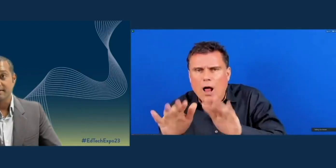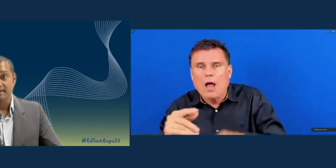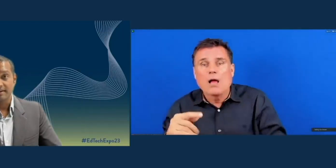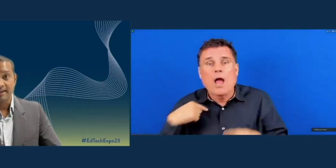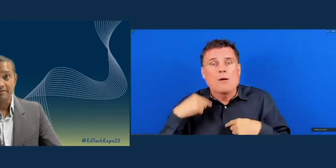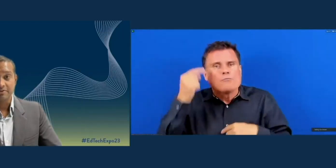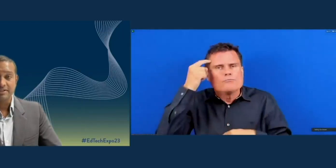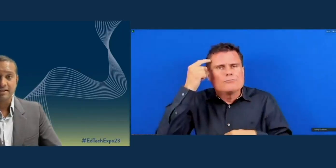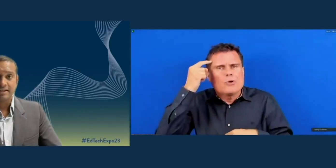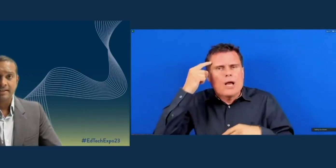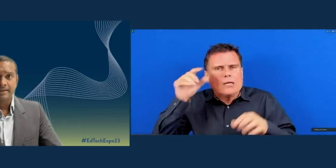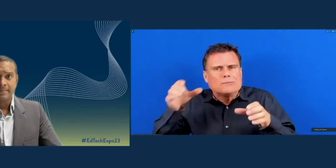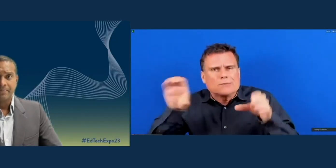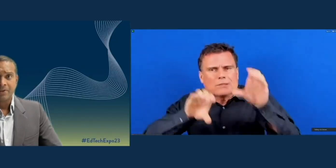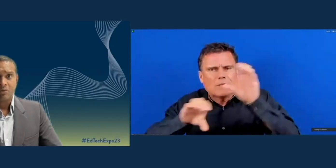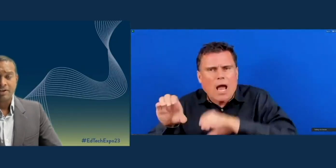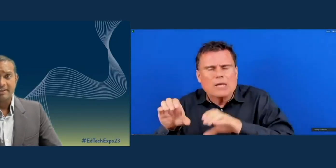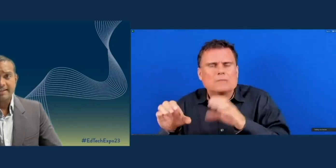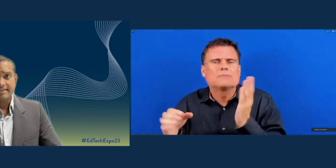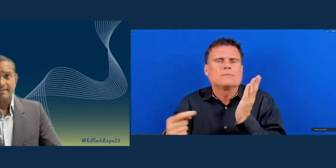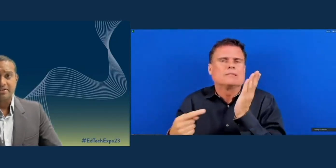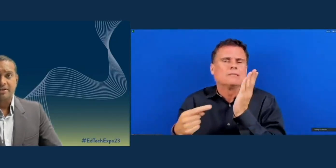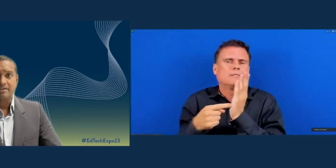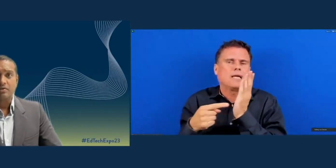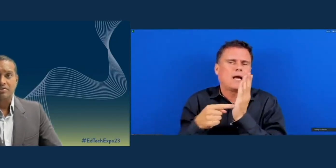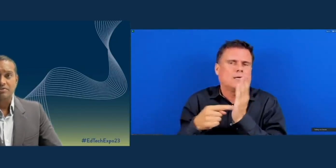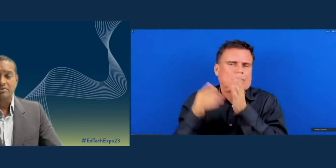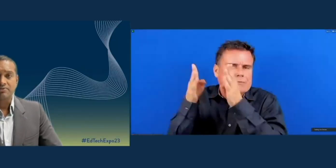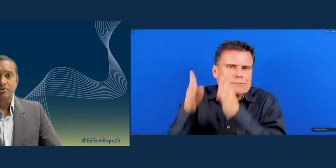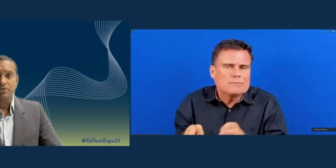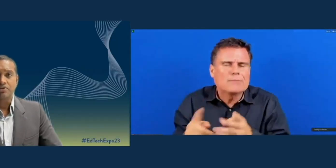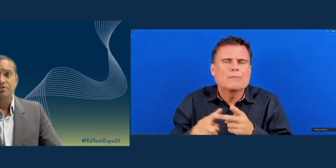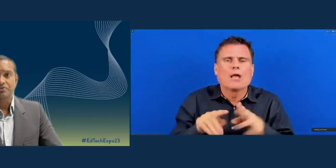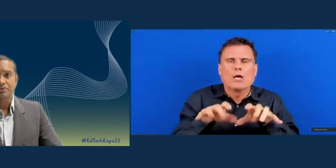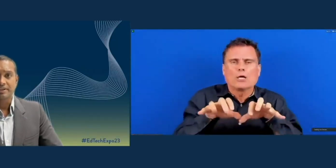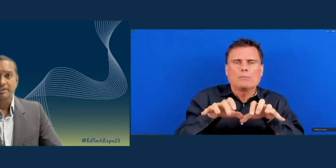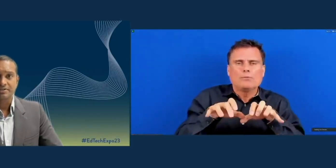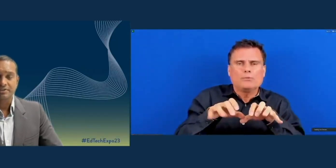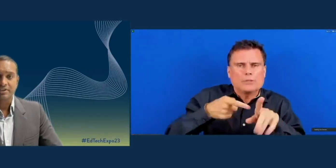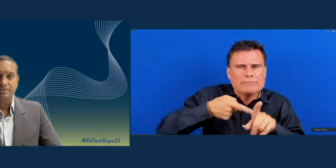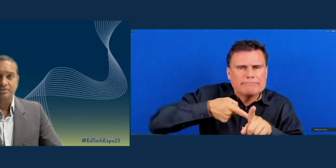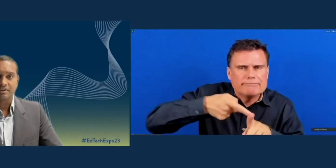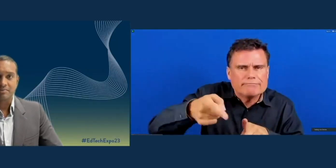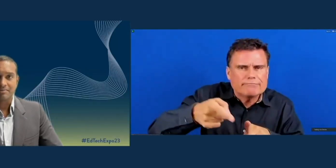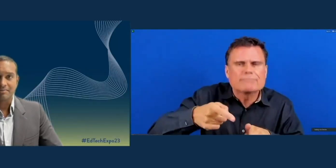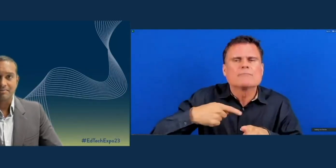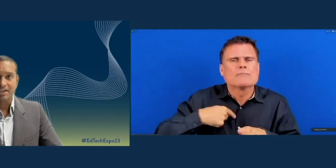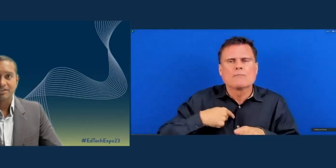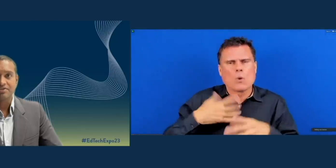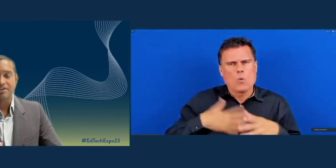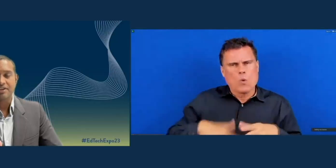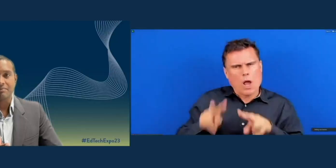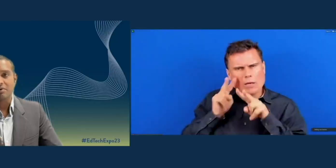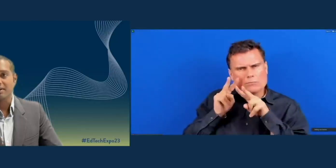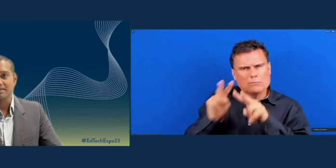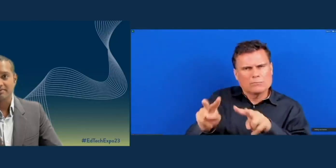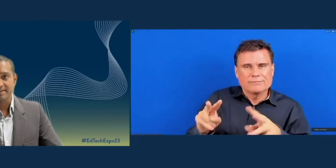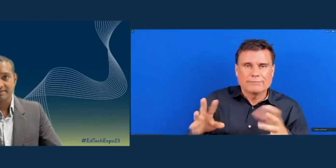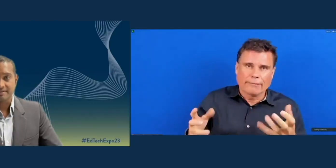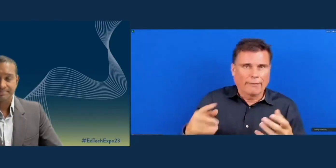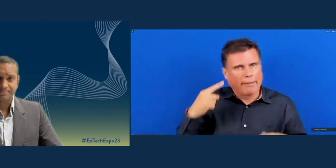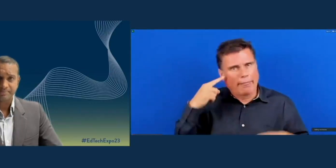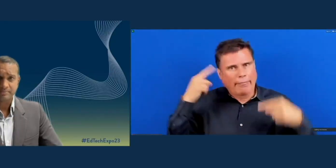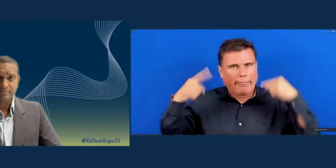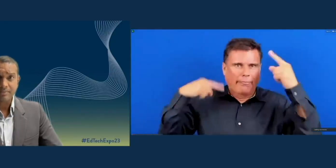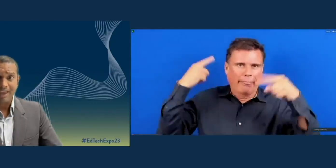interface experts wanted to test this crazy question of, could children learn to read using touchscreen mobile